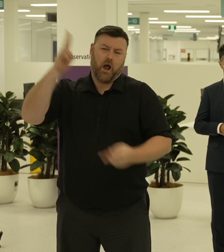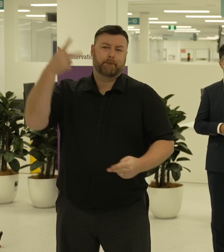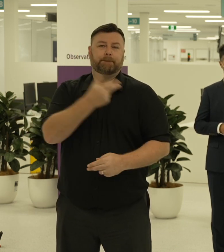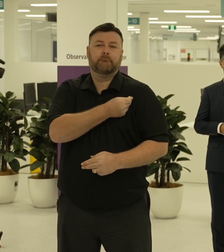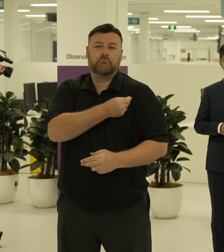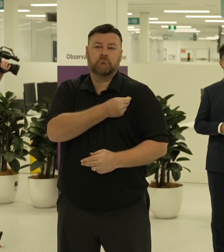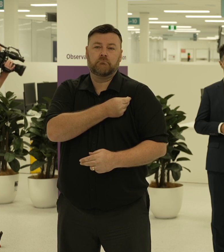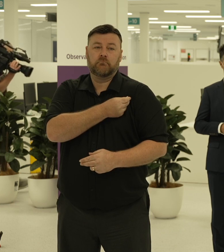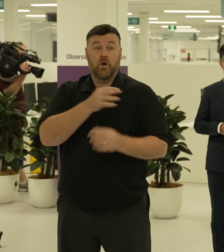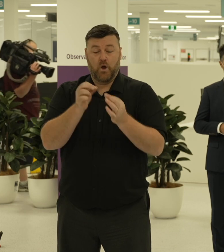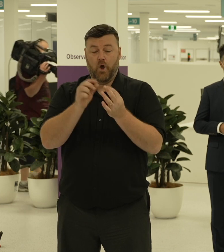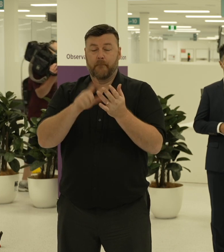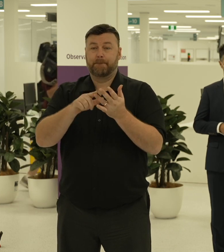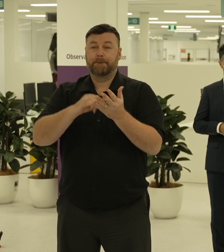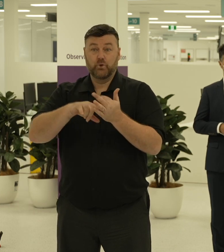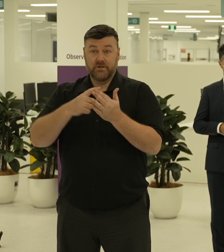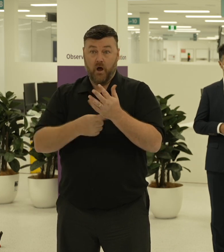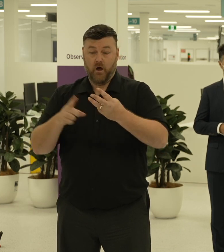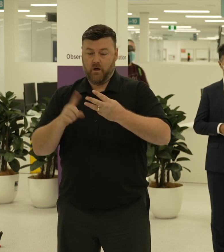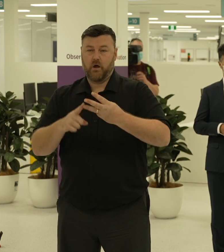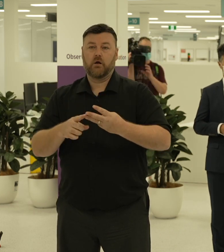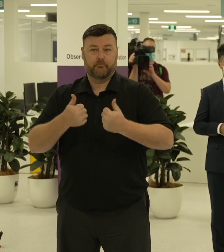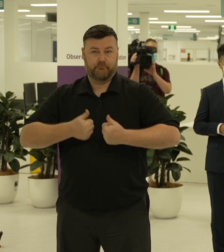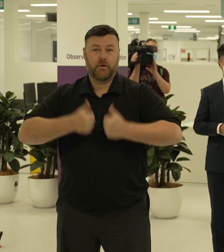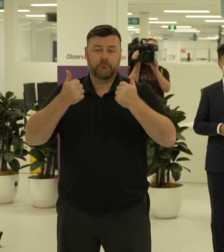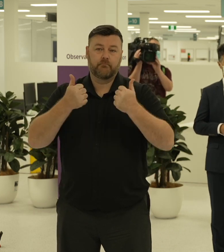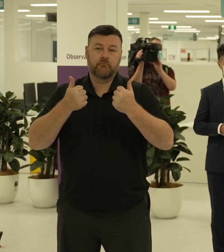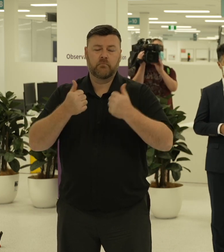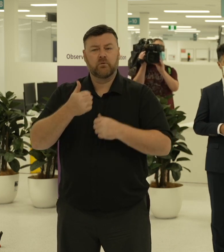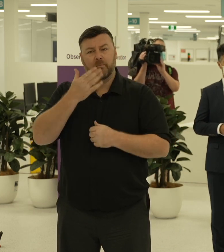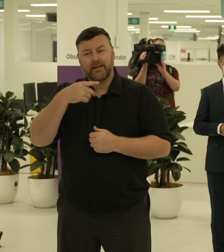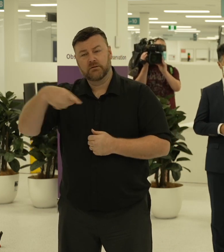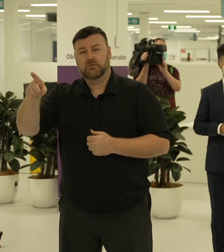vaccinations and boosters work. Please go and make that appointment. We have many